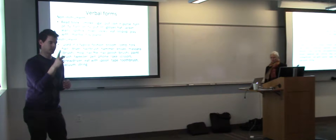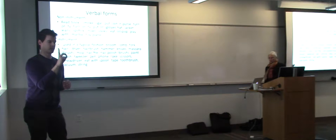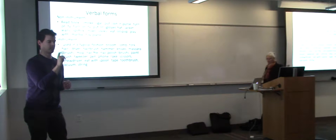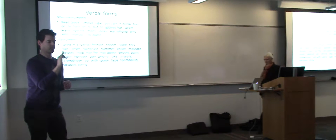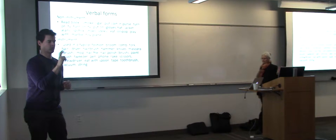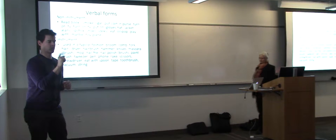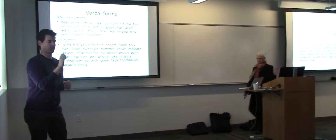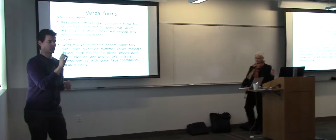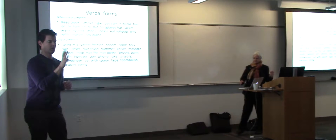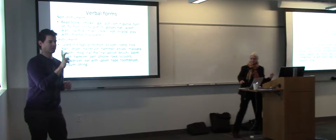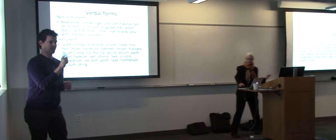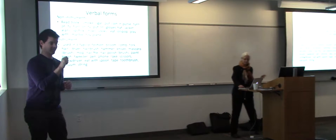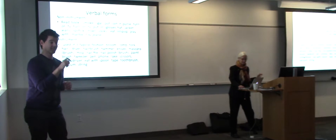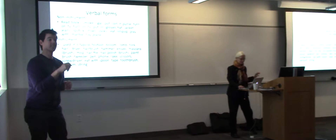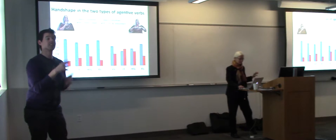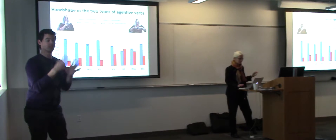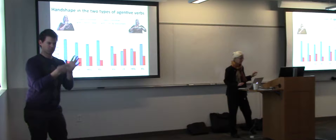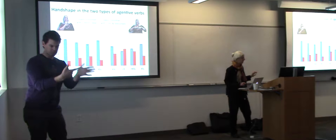an instrument.